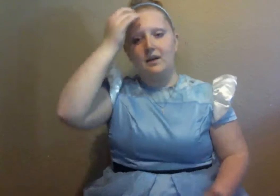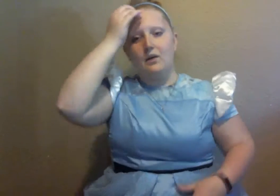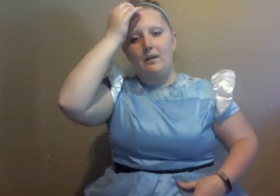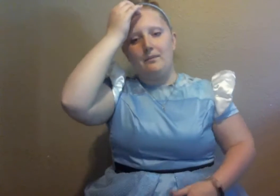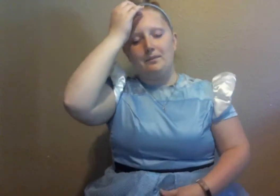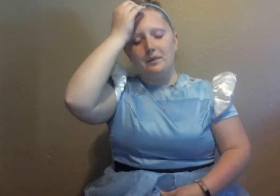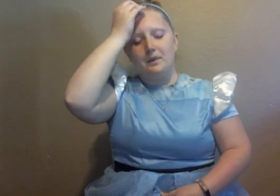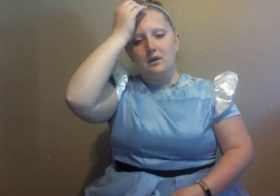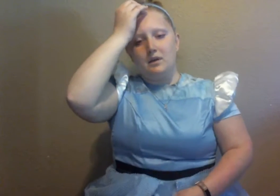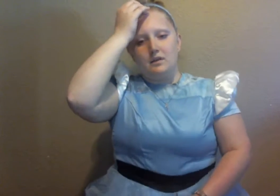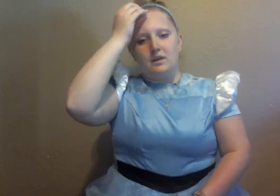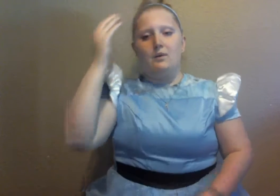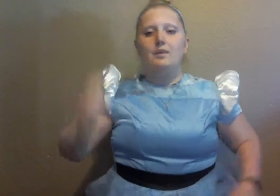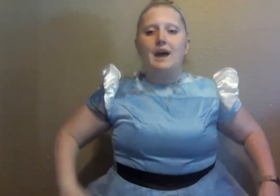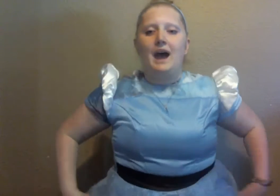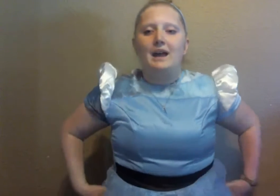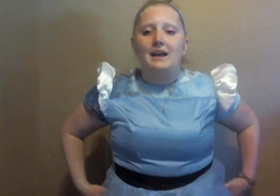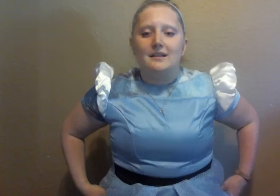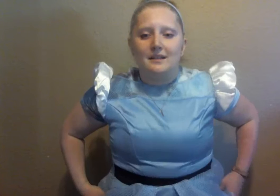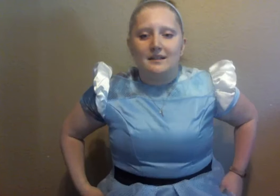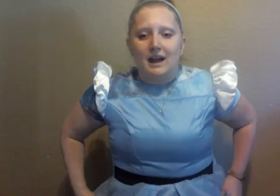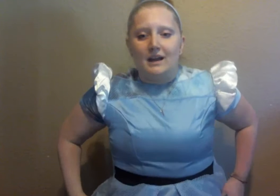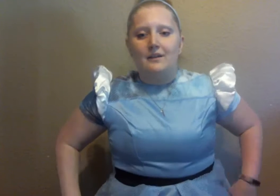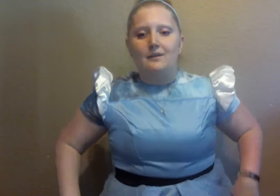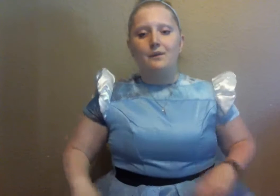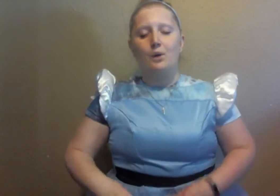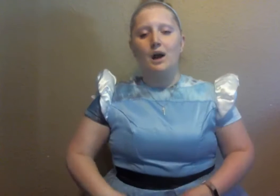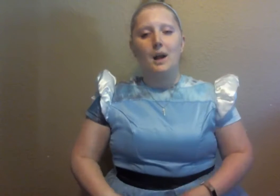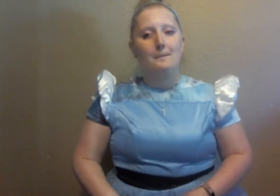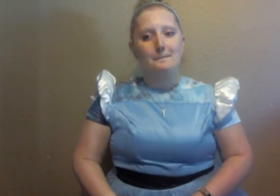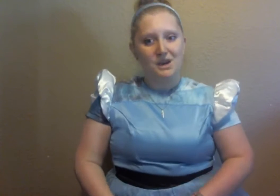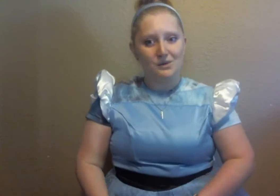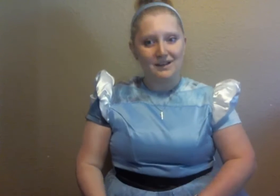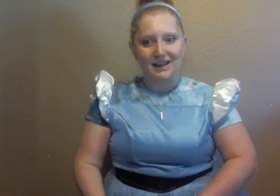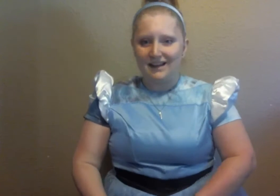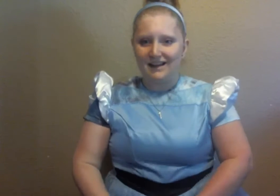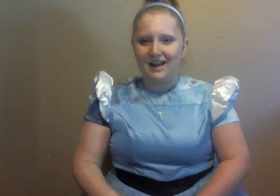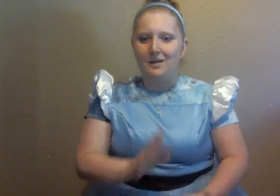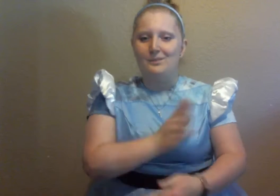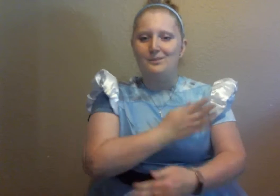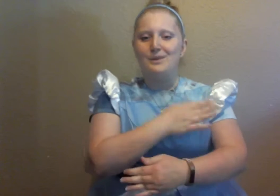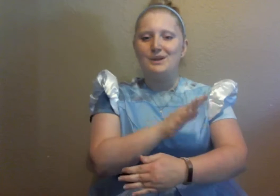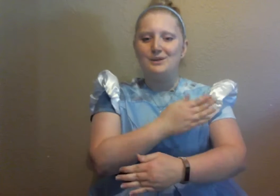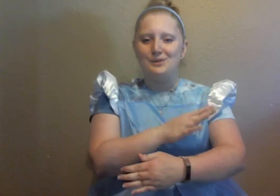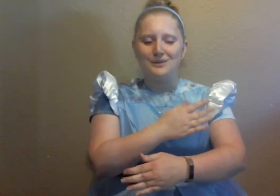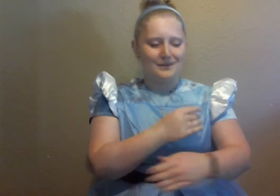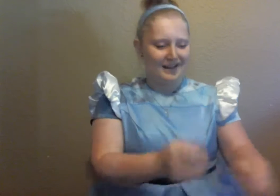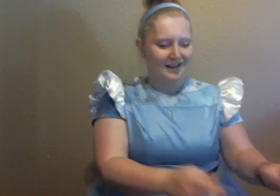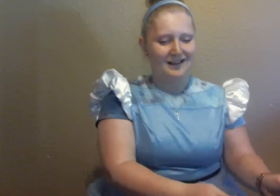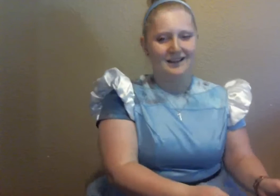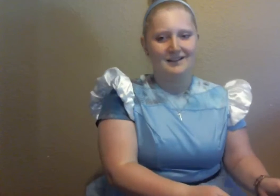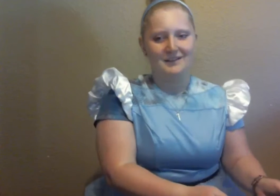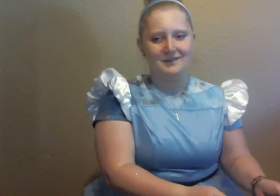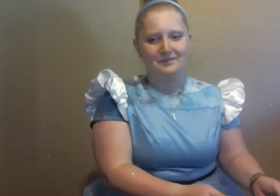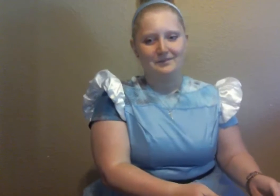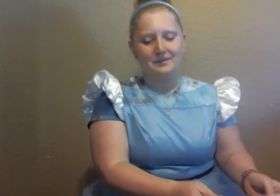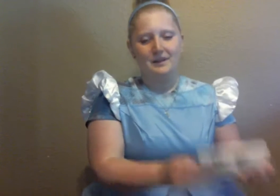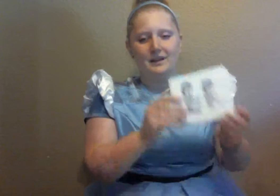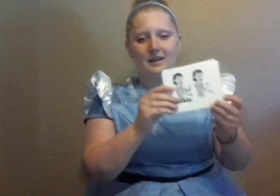Okay. So that is the sign for music. Music. Okay,